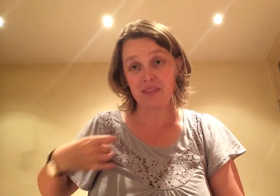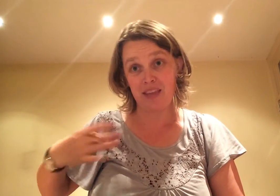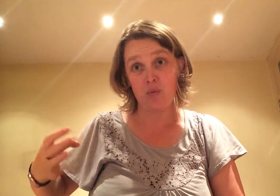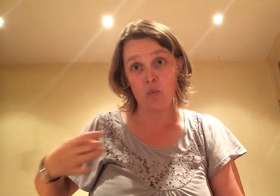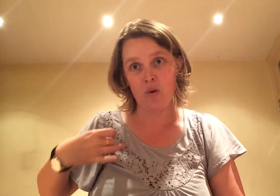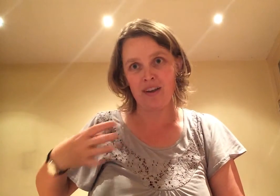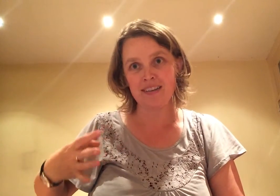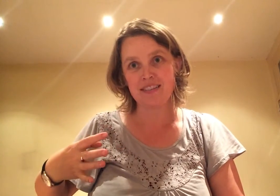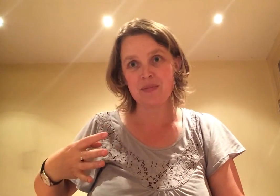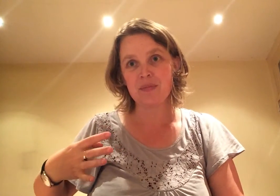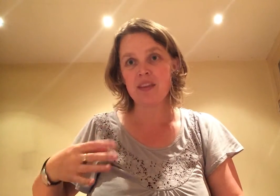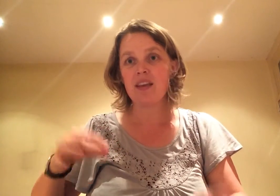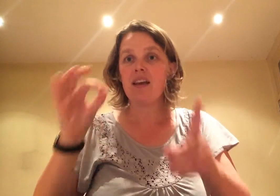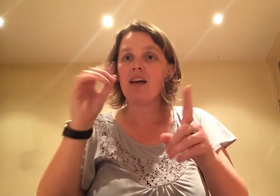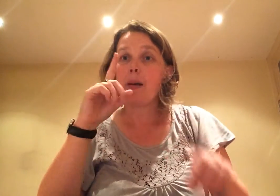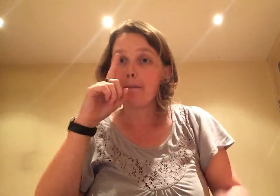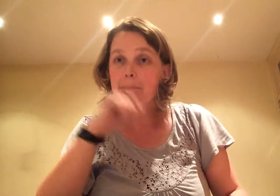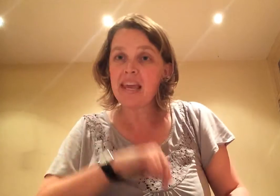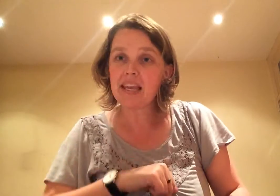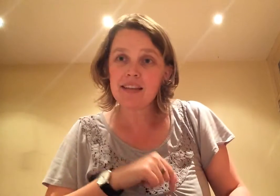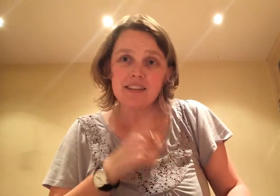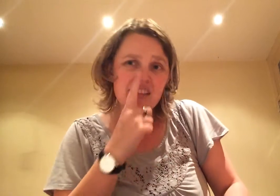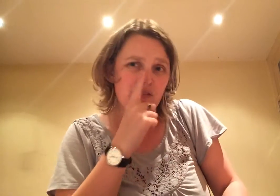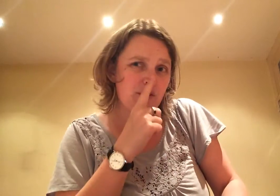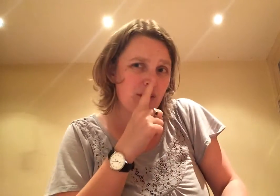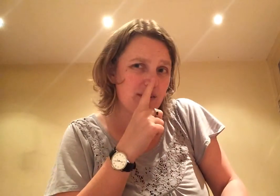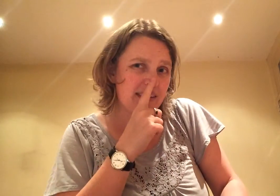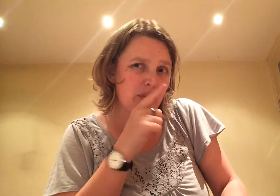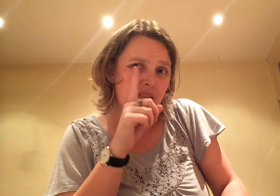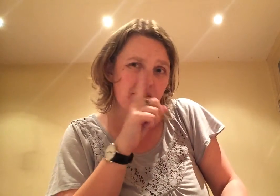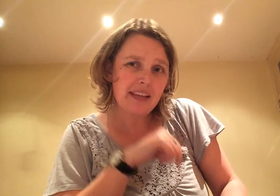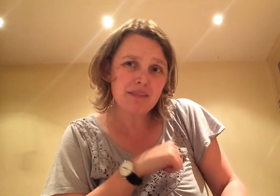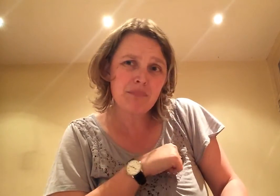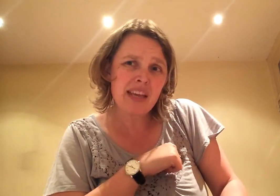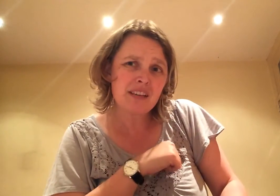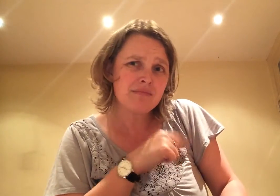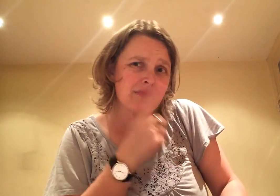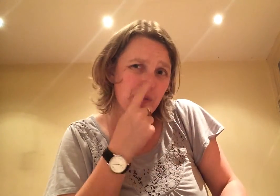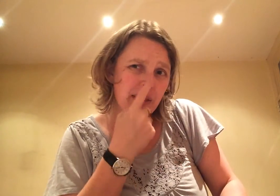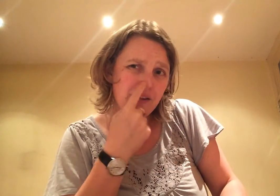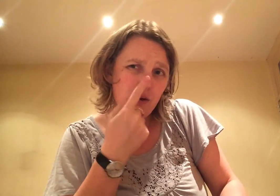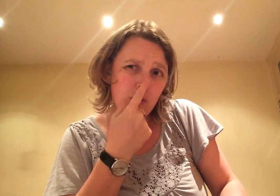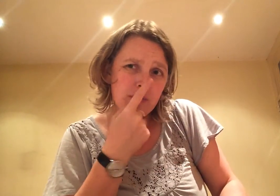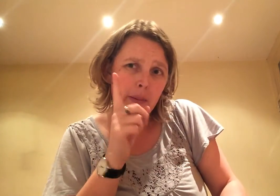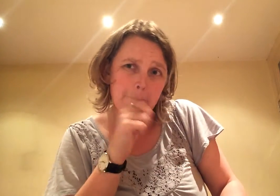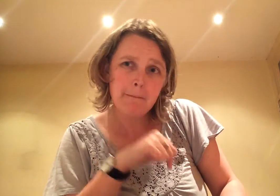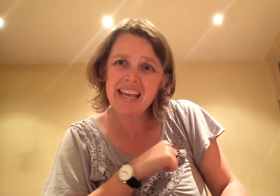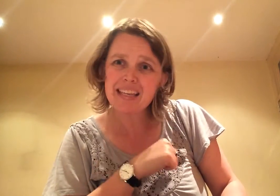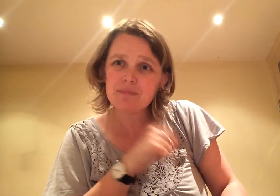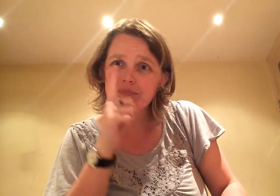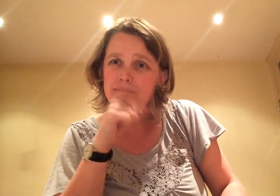Okay, white. Pink, just give your nose a little bit of a flick. Pink, like a pink nose. Pink,